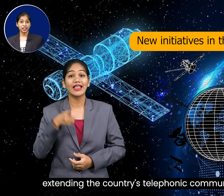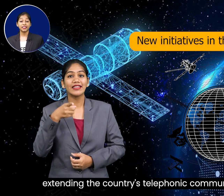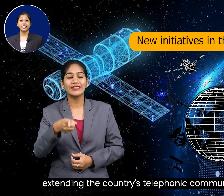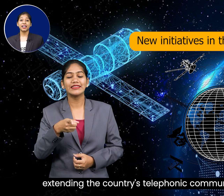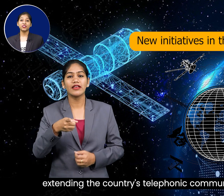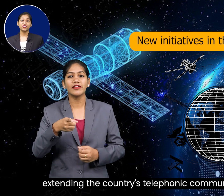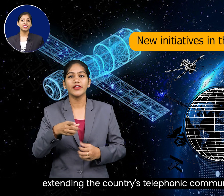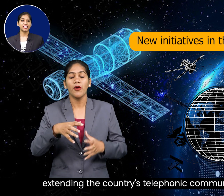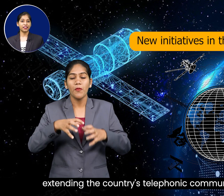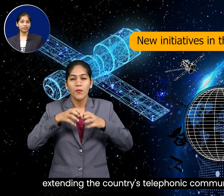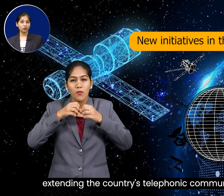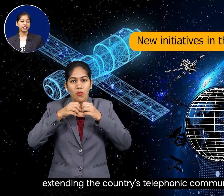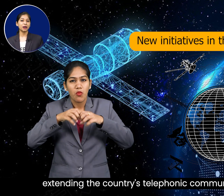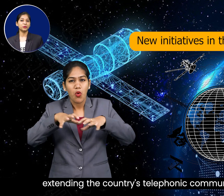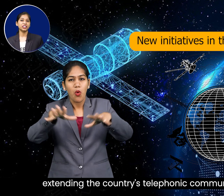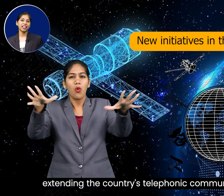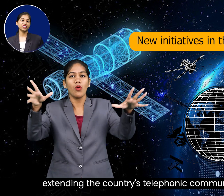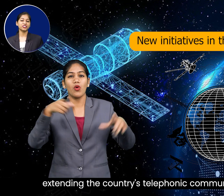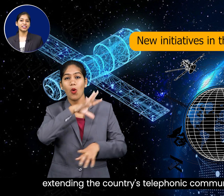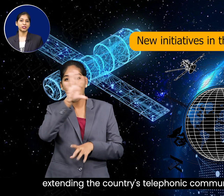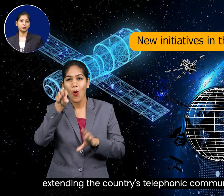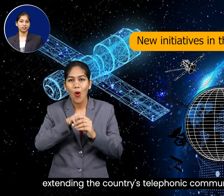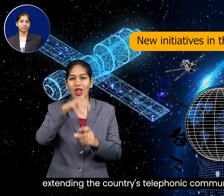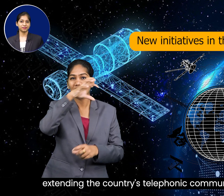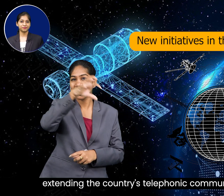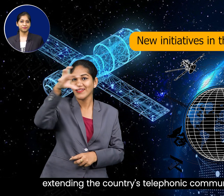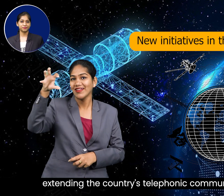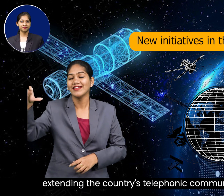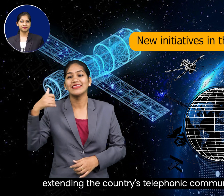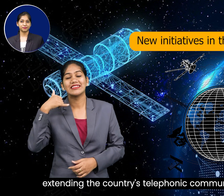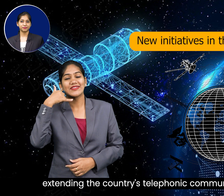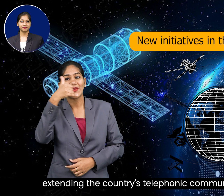extending the country's telephonic communication network